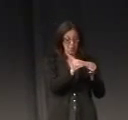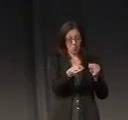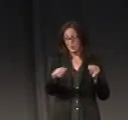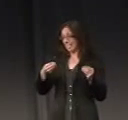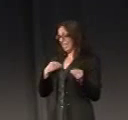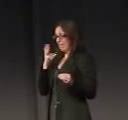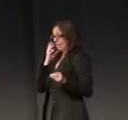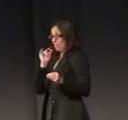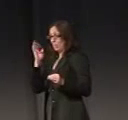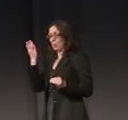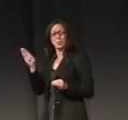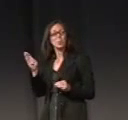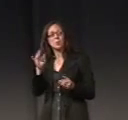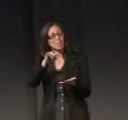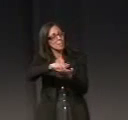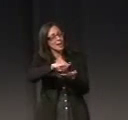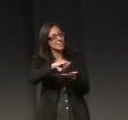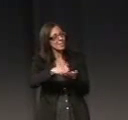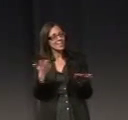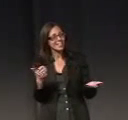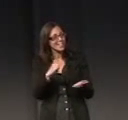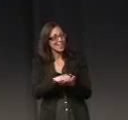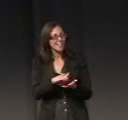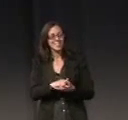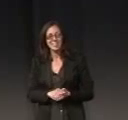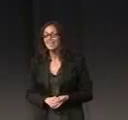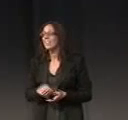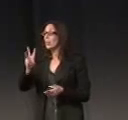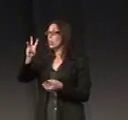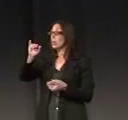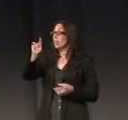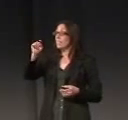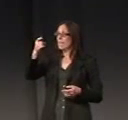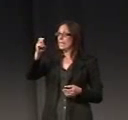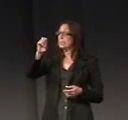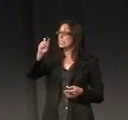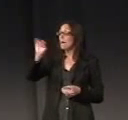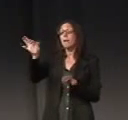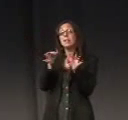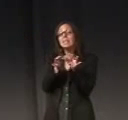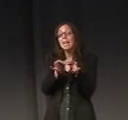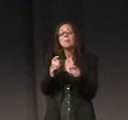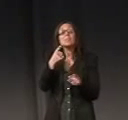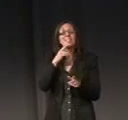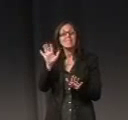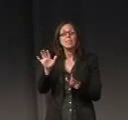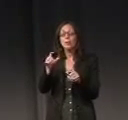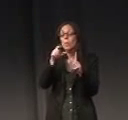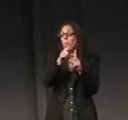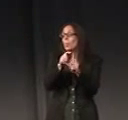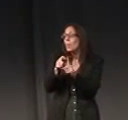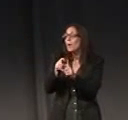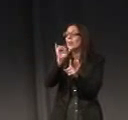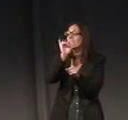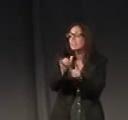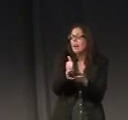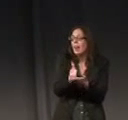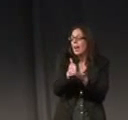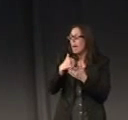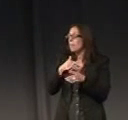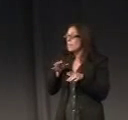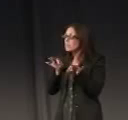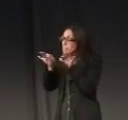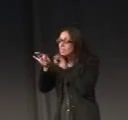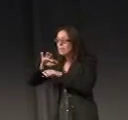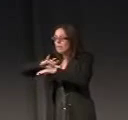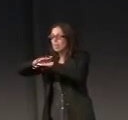So returning to Wittgenstein language, words can merely, quote, characterize the impression of a surface over which our glance wanders.